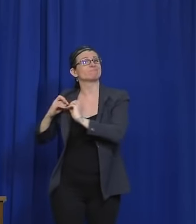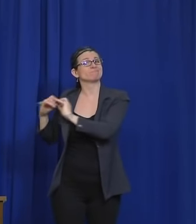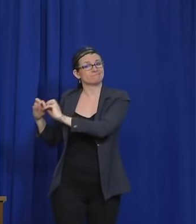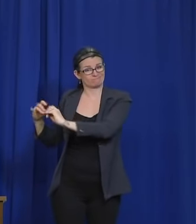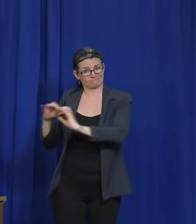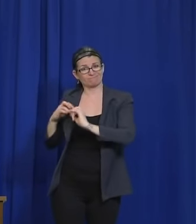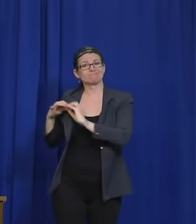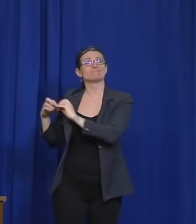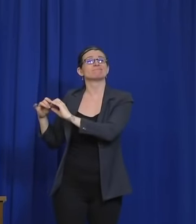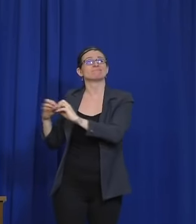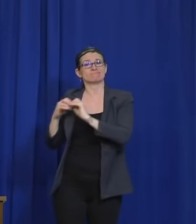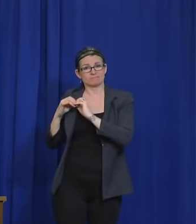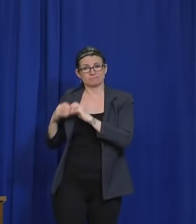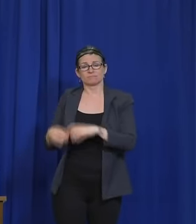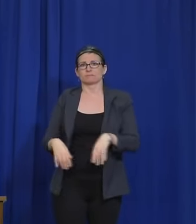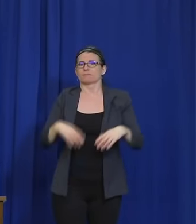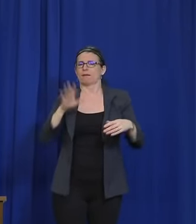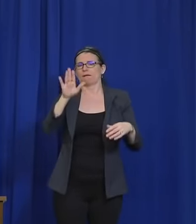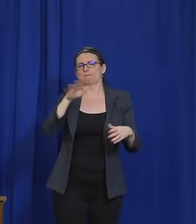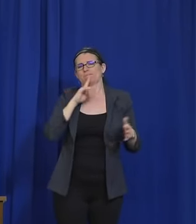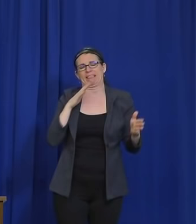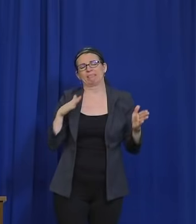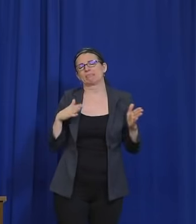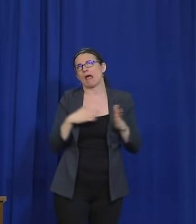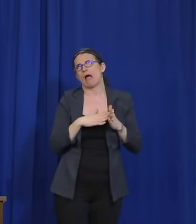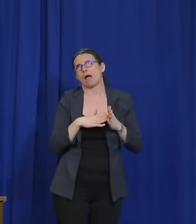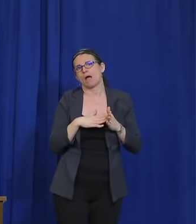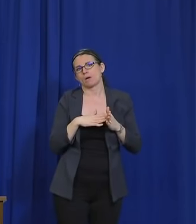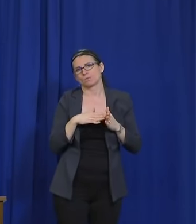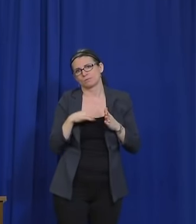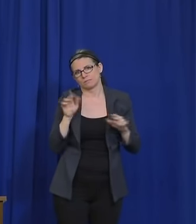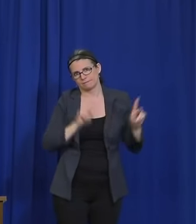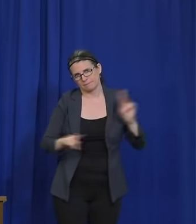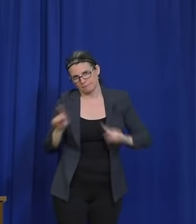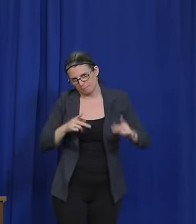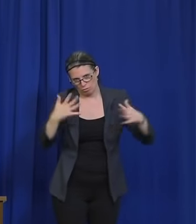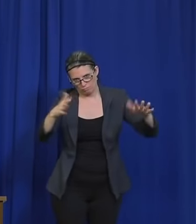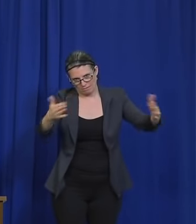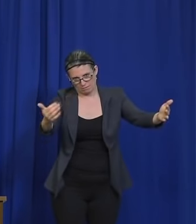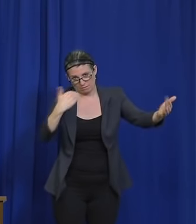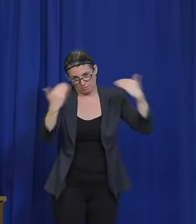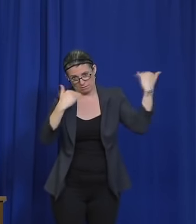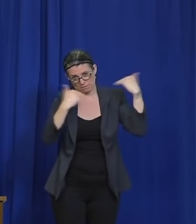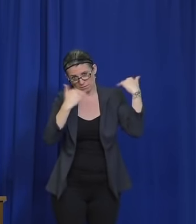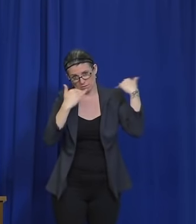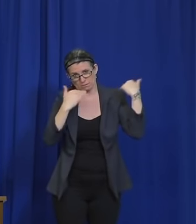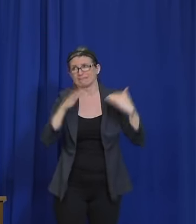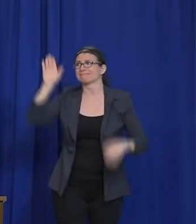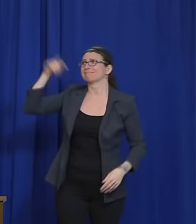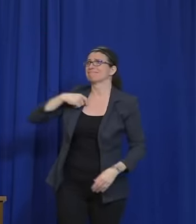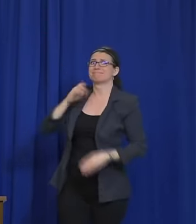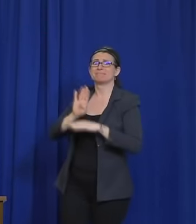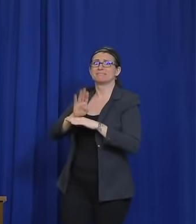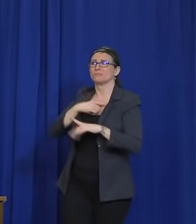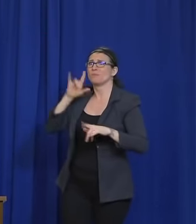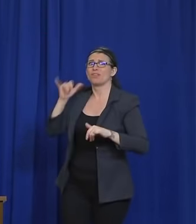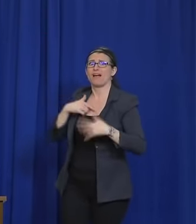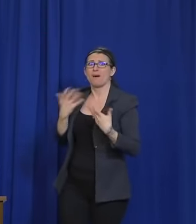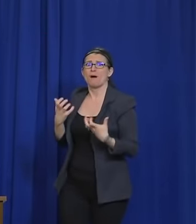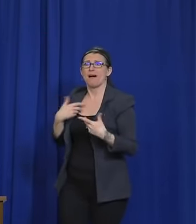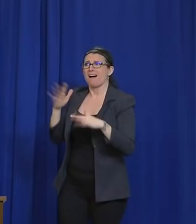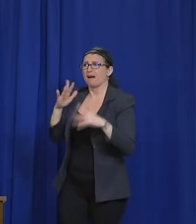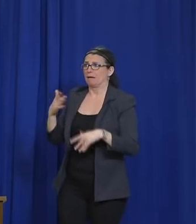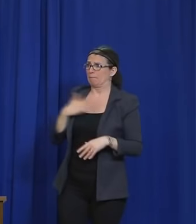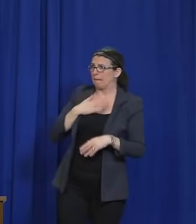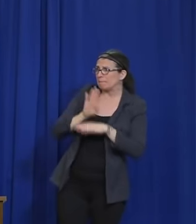of business entities and people who engage in different activities, and trying to make the best determination they can based on the information